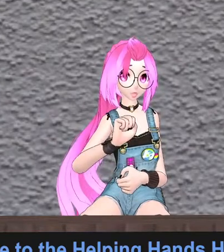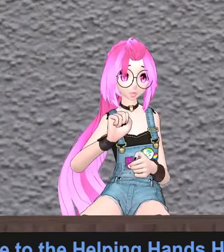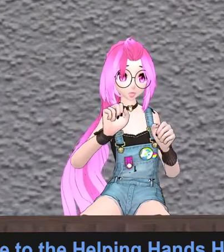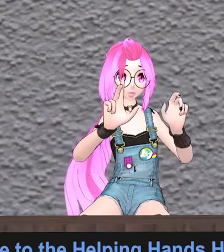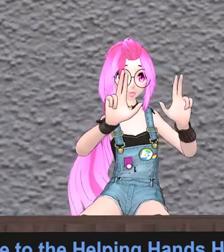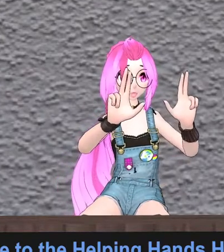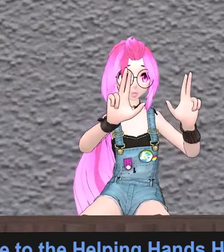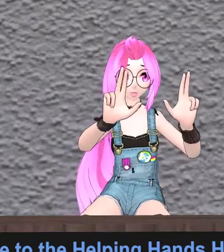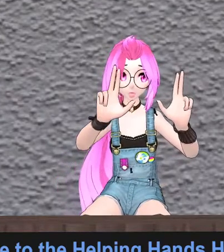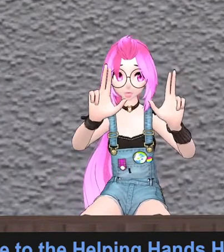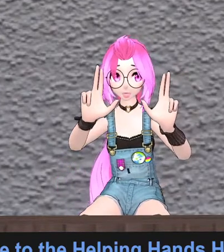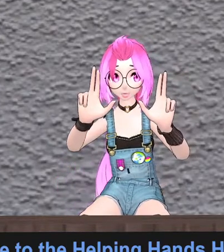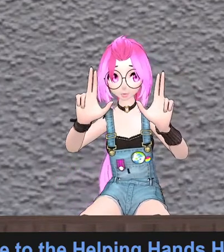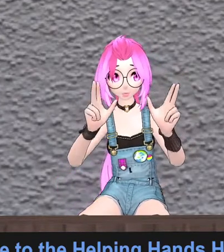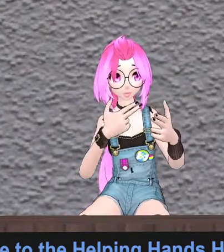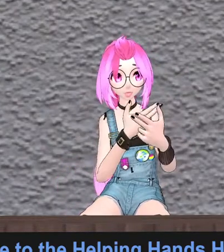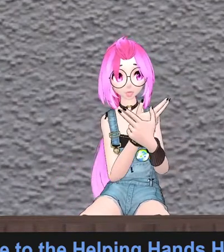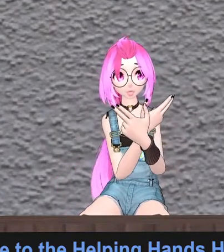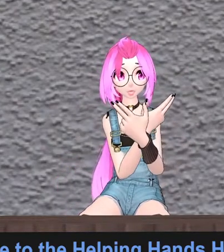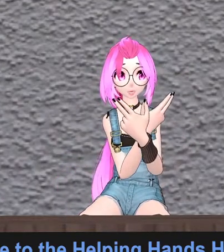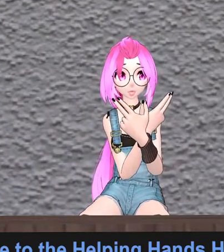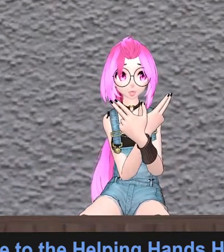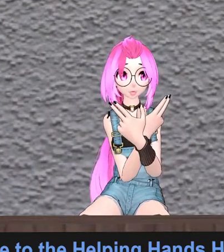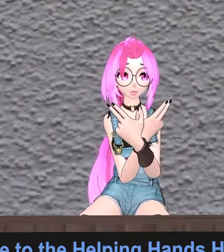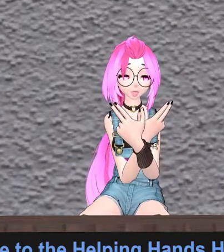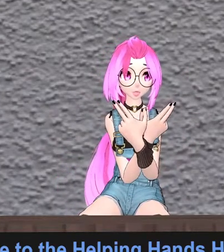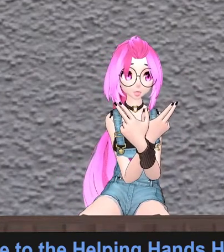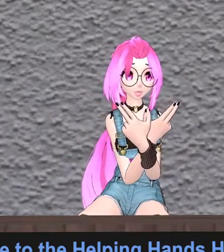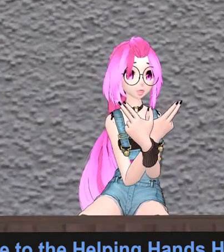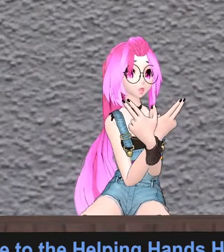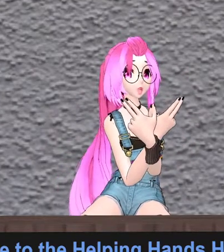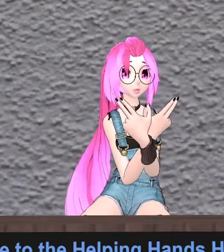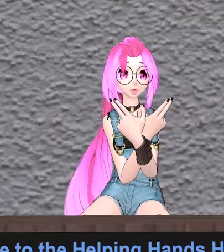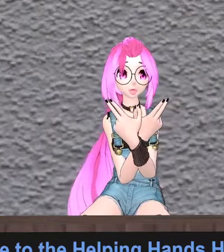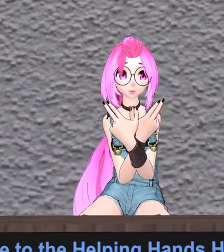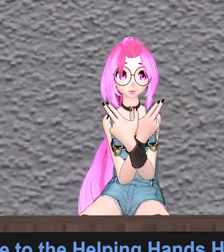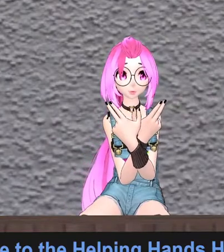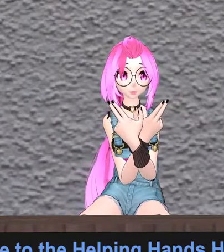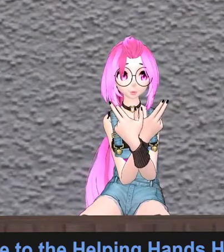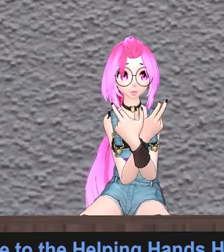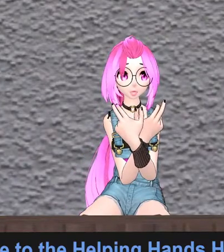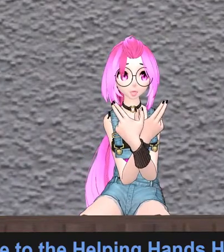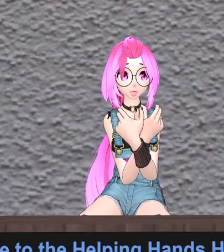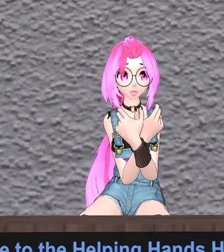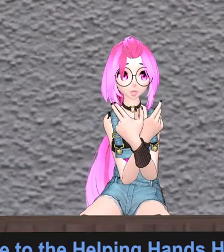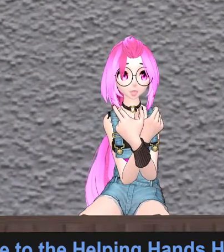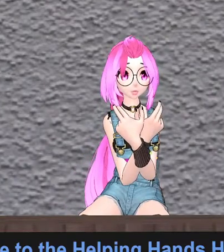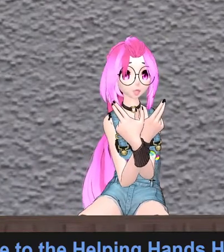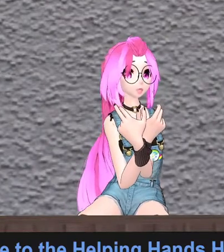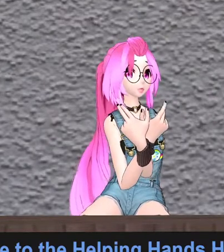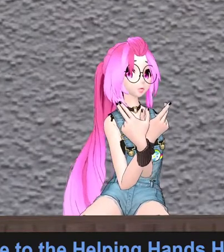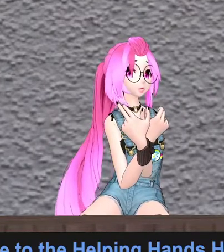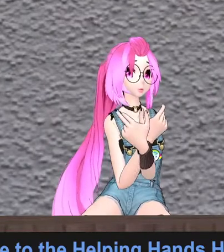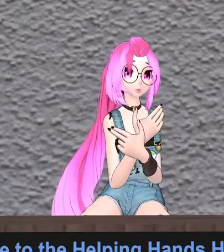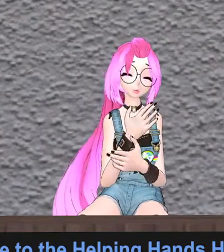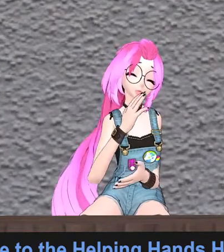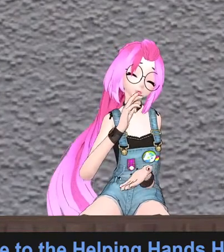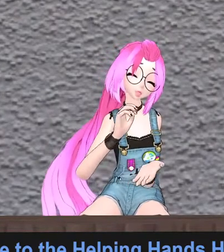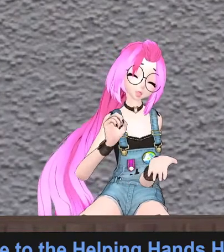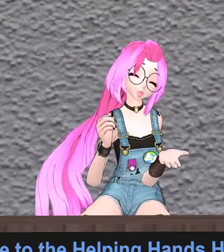old variation where you use three hands and your thumbs are interlocked and you're moving your fingers. This is